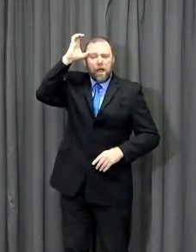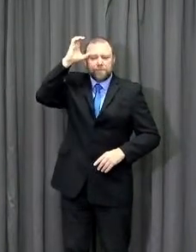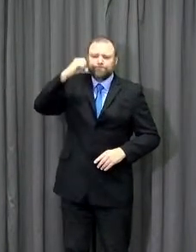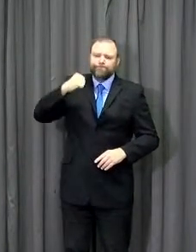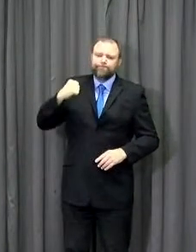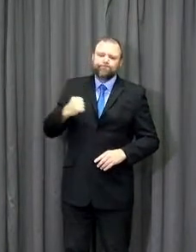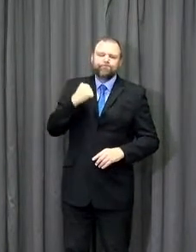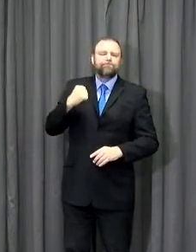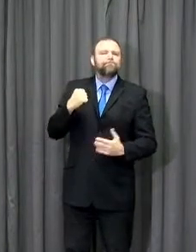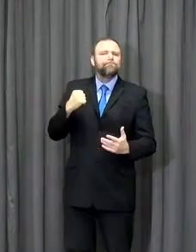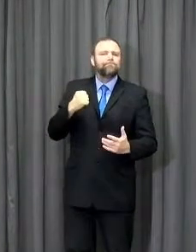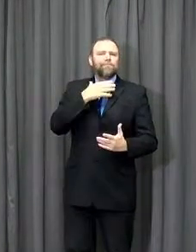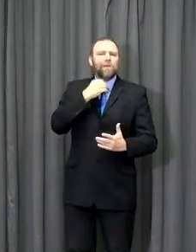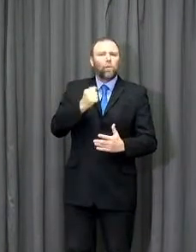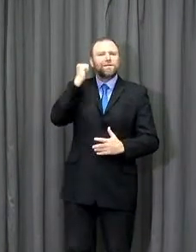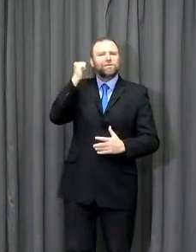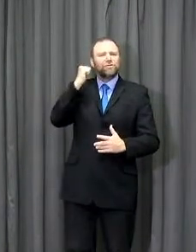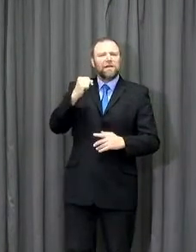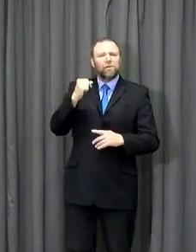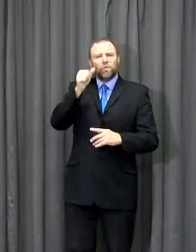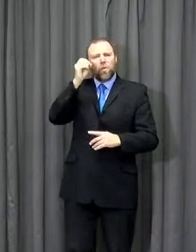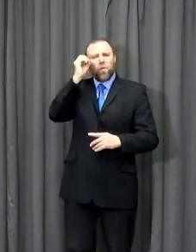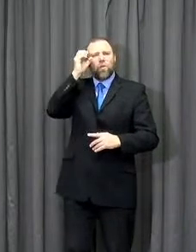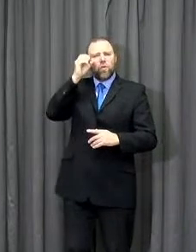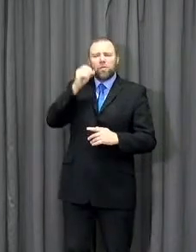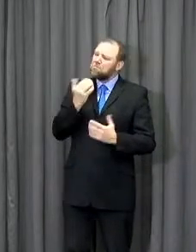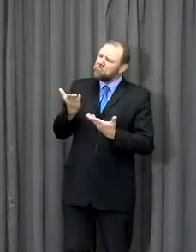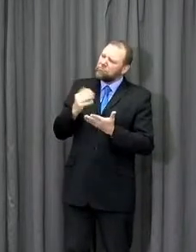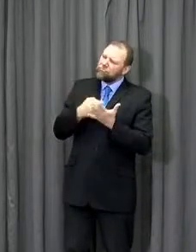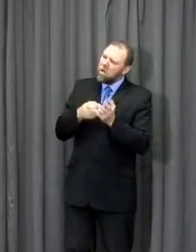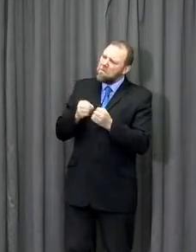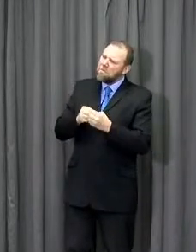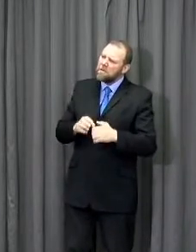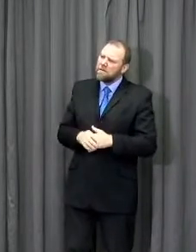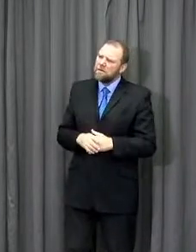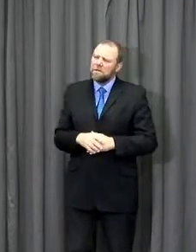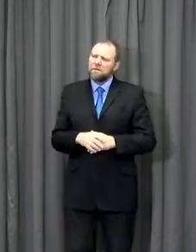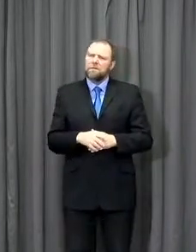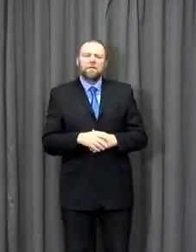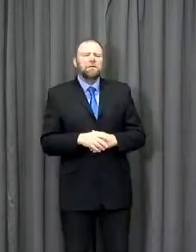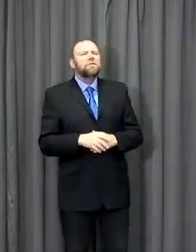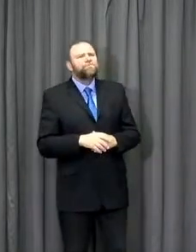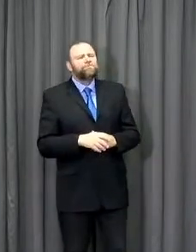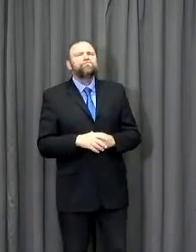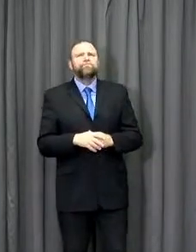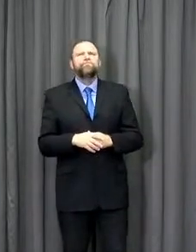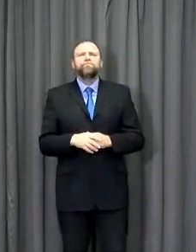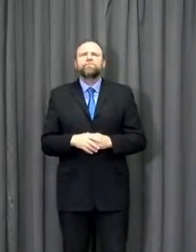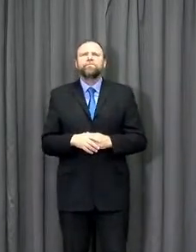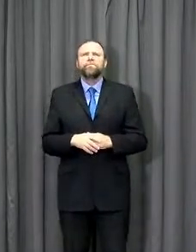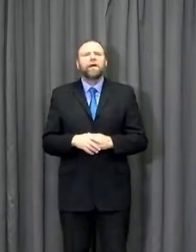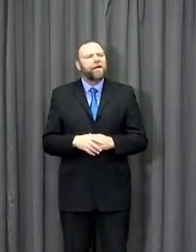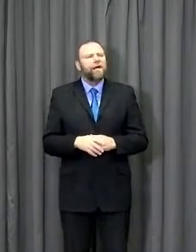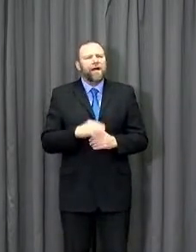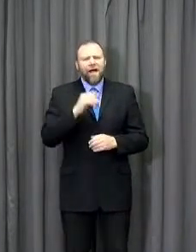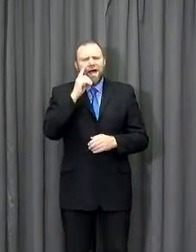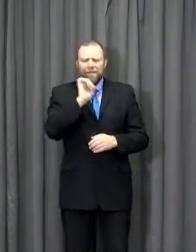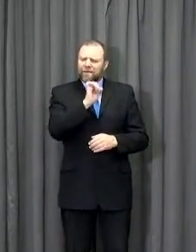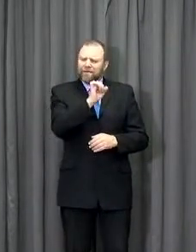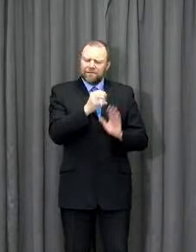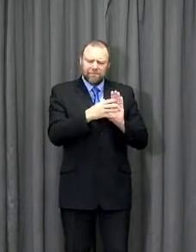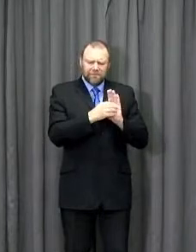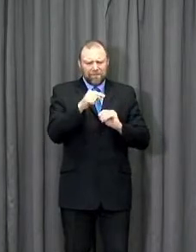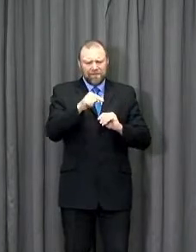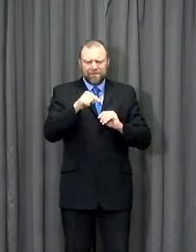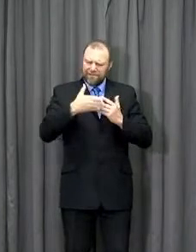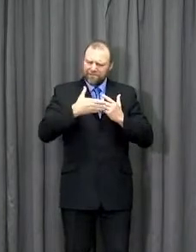then what we know now. Rob, maybe you have a thought on Yeah, that. thanks very much. And just to echo Frank's sentiments, that this period will be punctuated